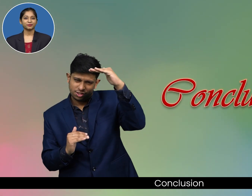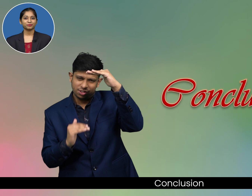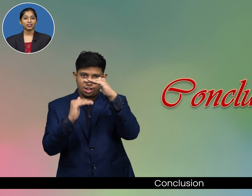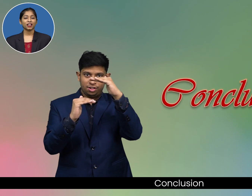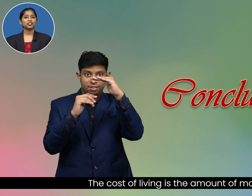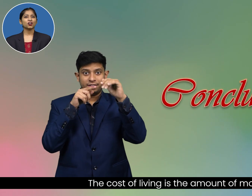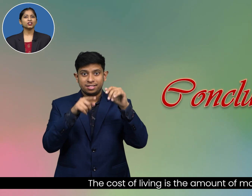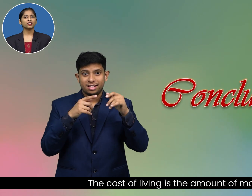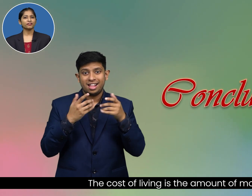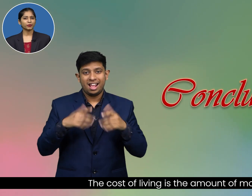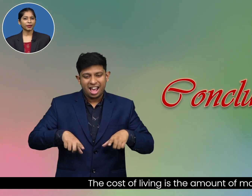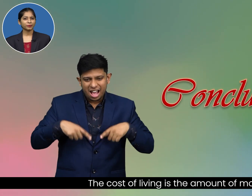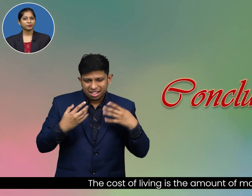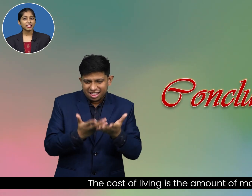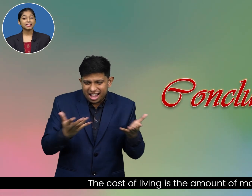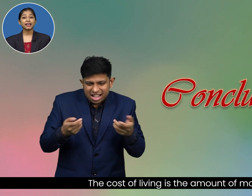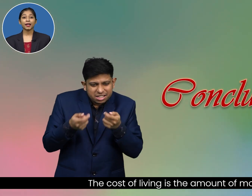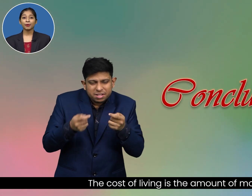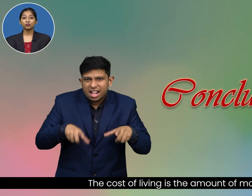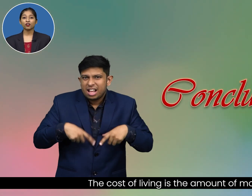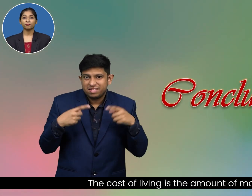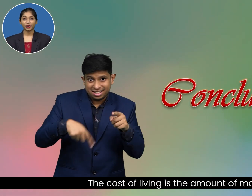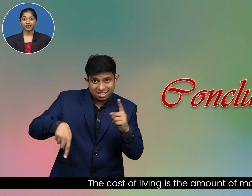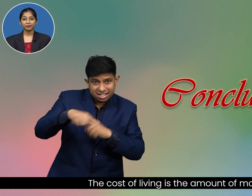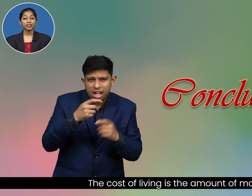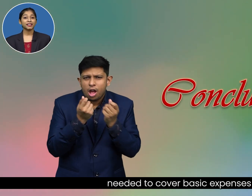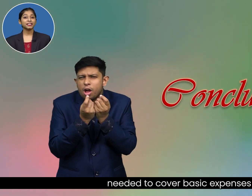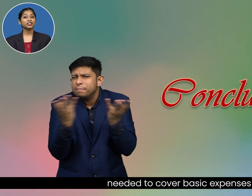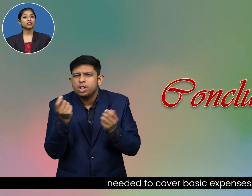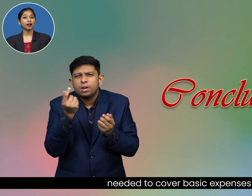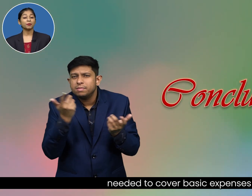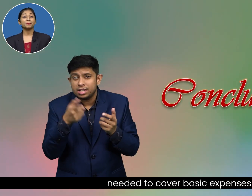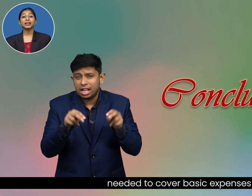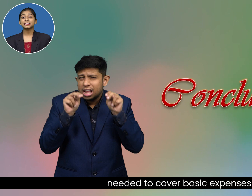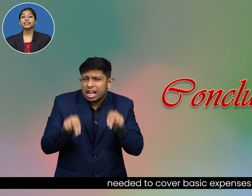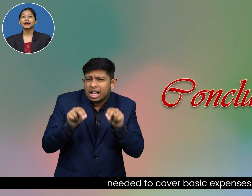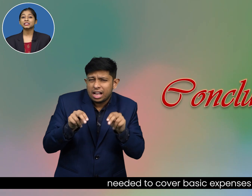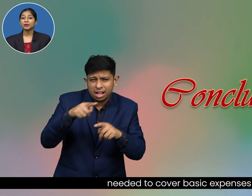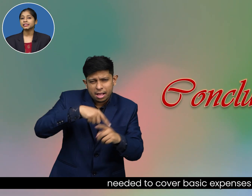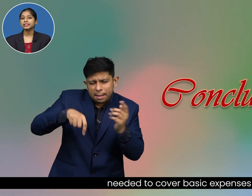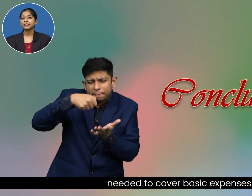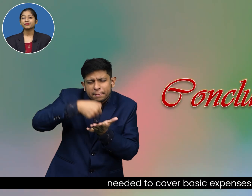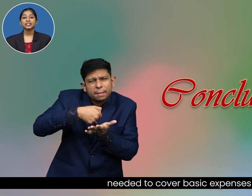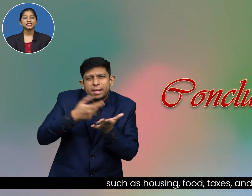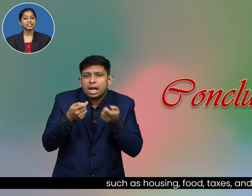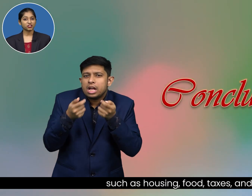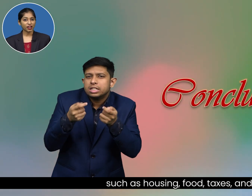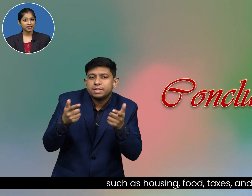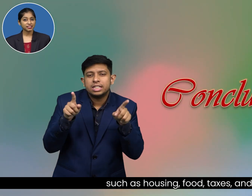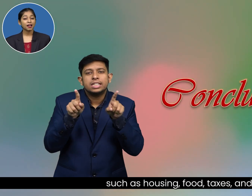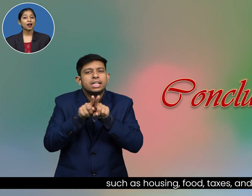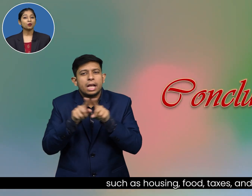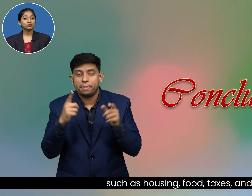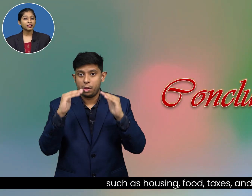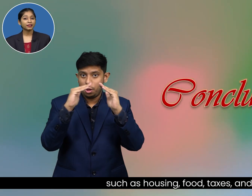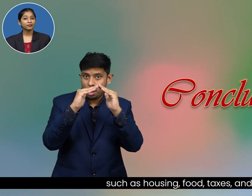Conclusion: the cost of living is the amount of money needed to cover basic expenses such